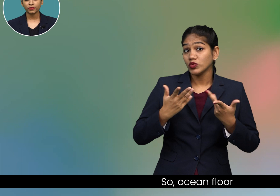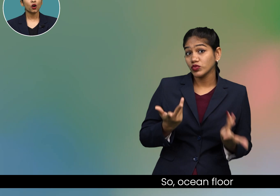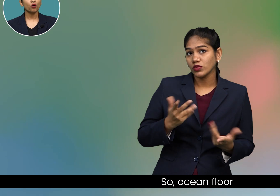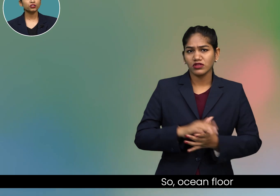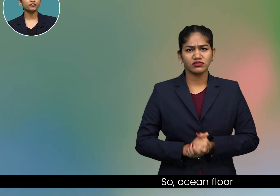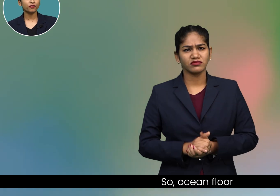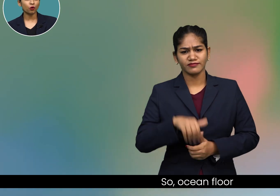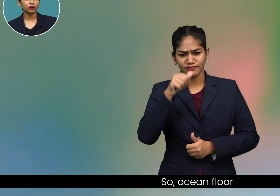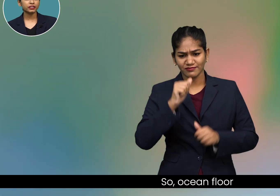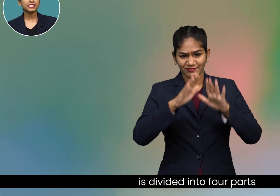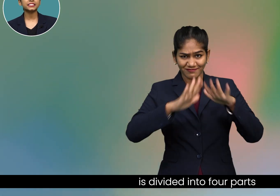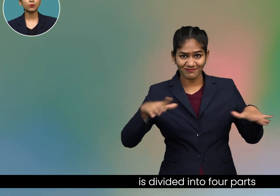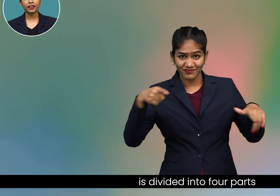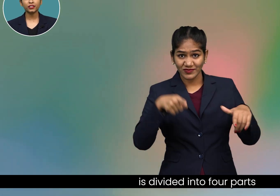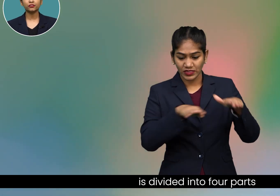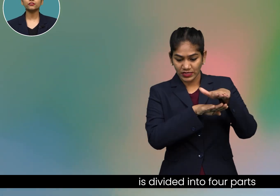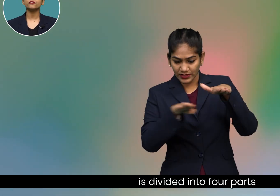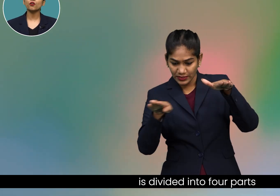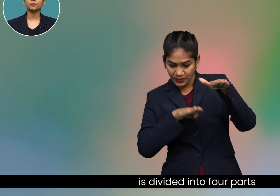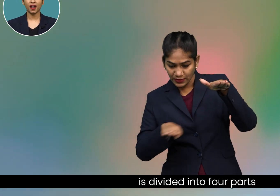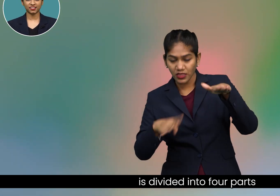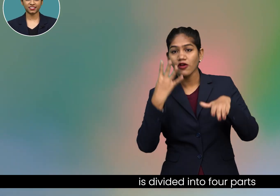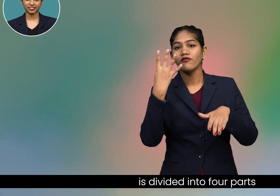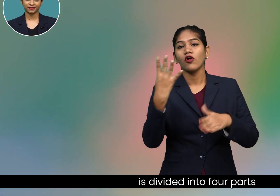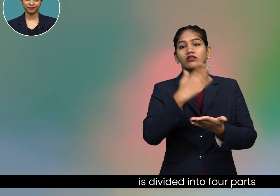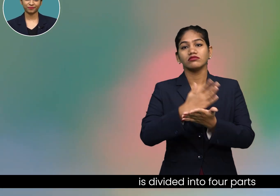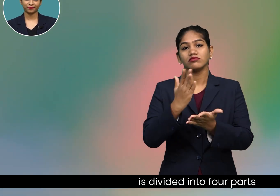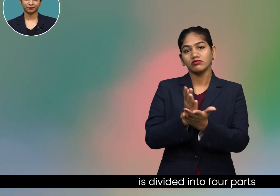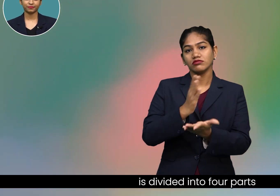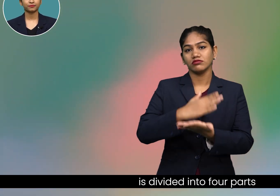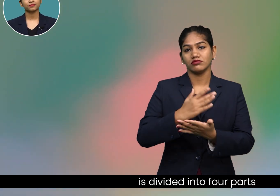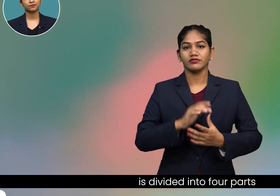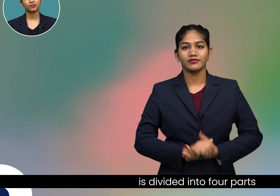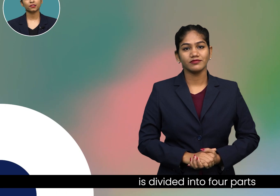So, ocean floor is divided into 4 parts: